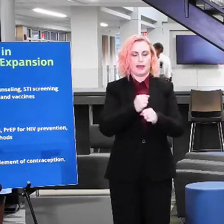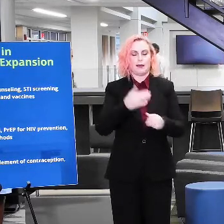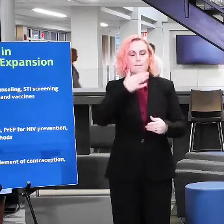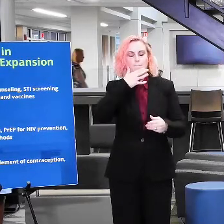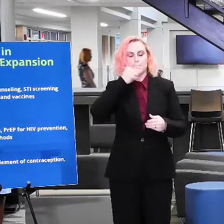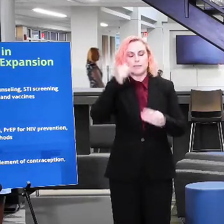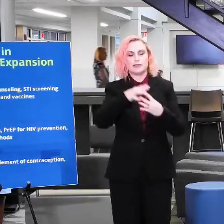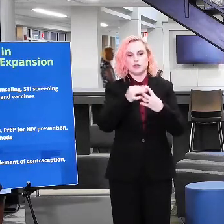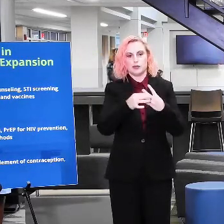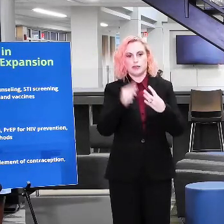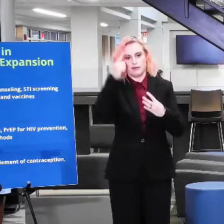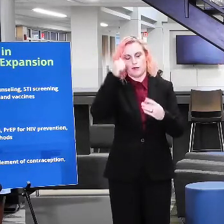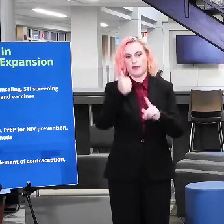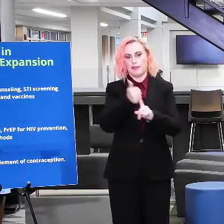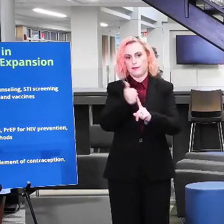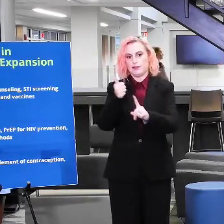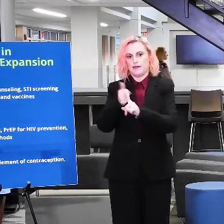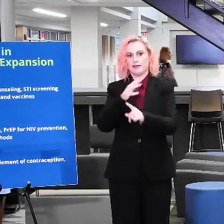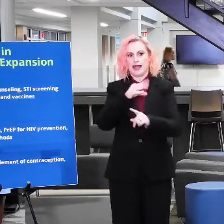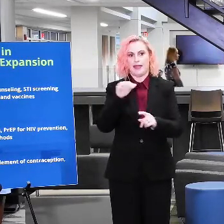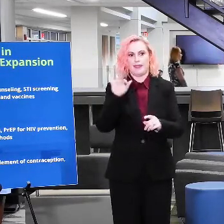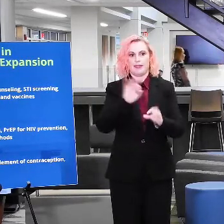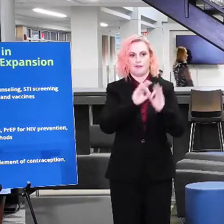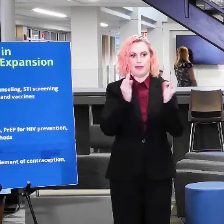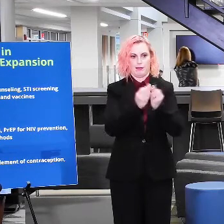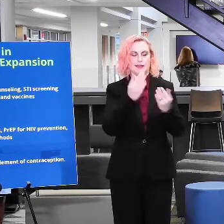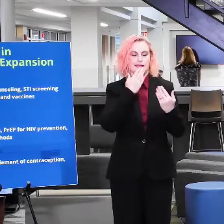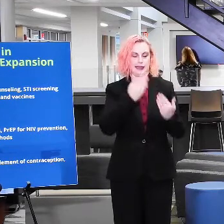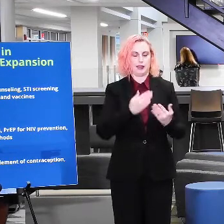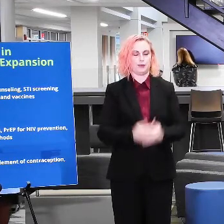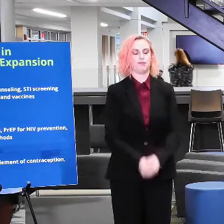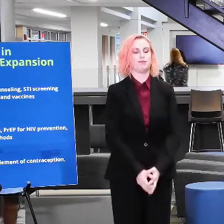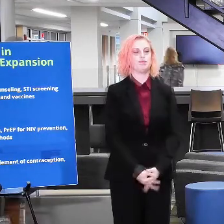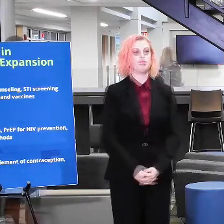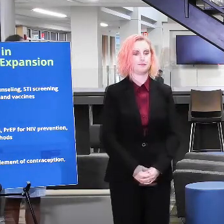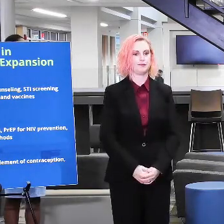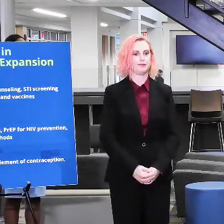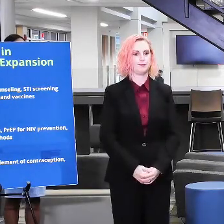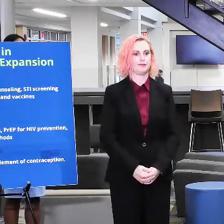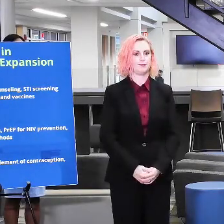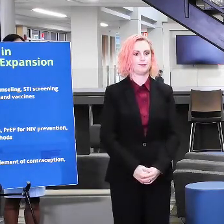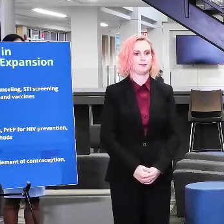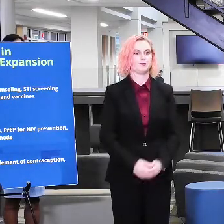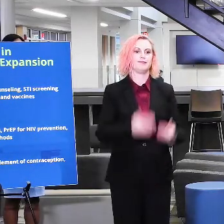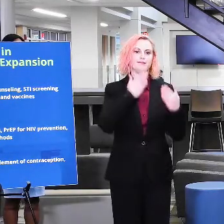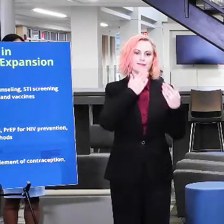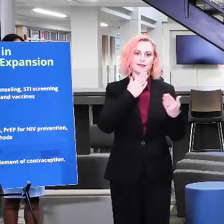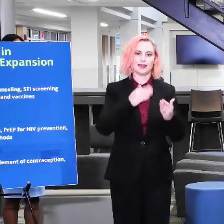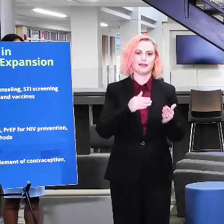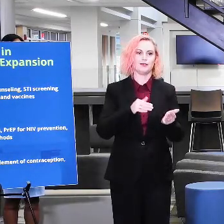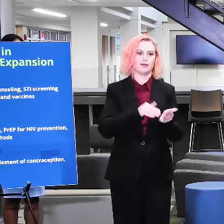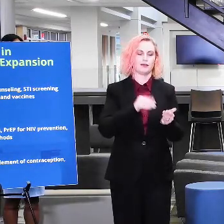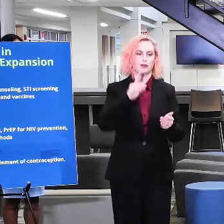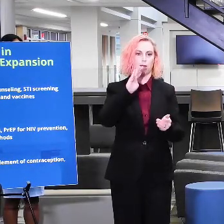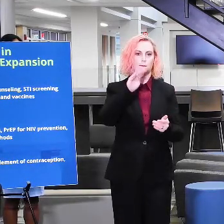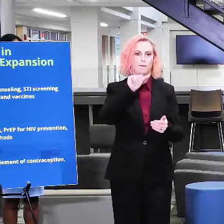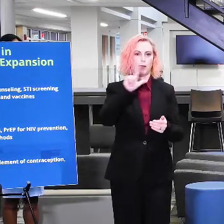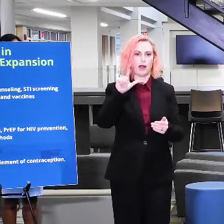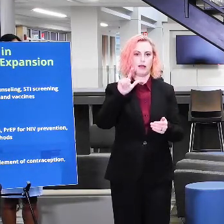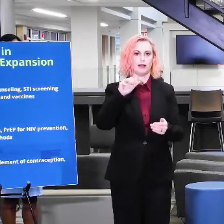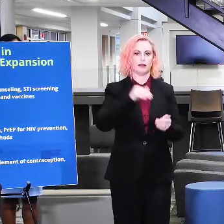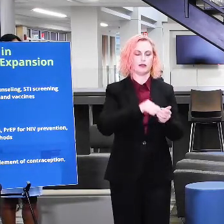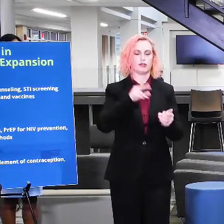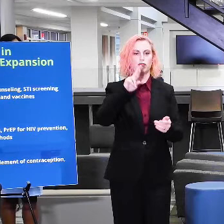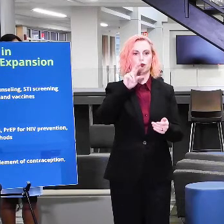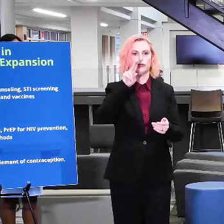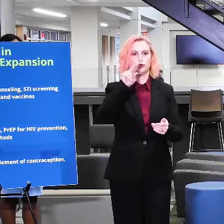themselves and their families. Thank you. Thank you, Dr. Ball, Dr.